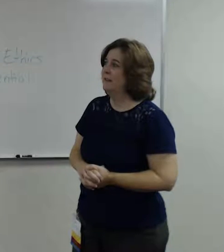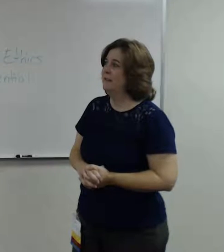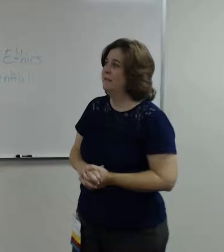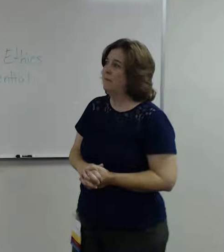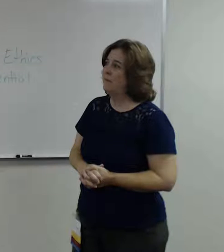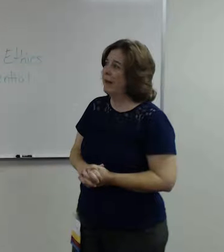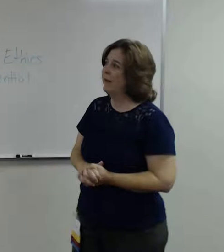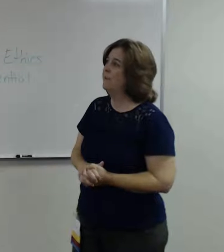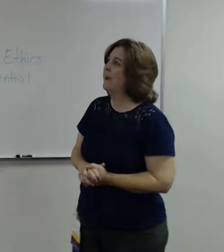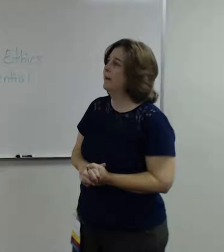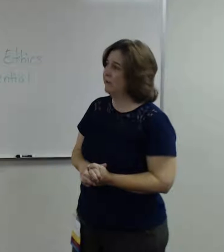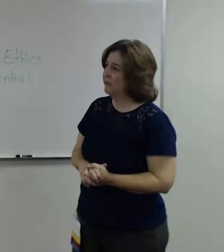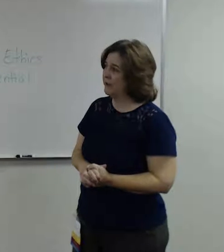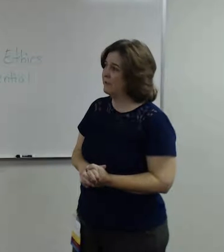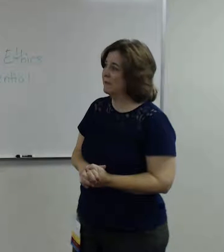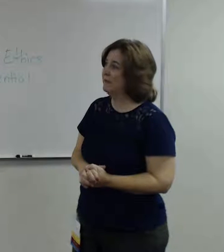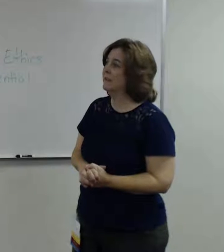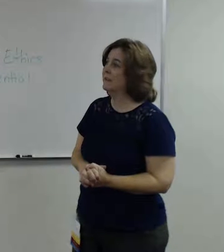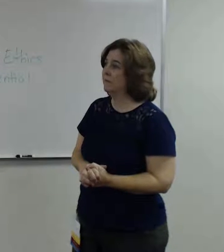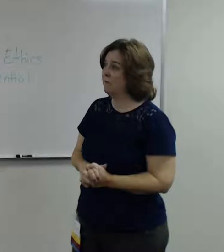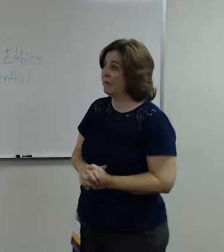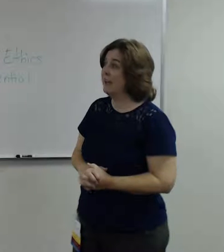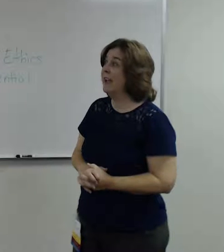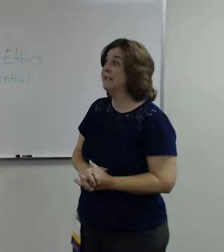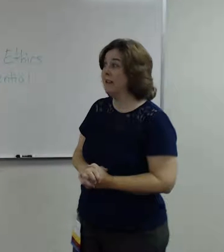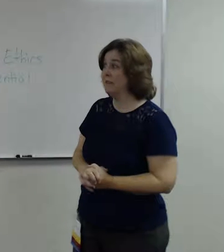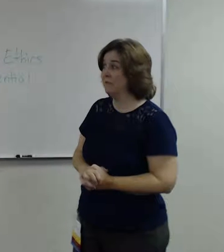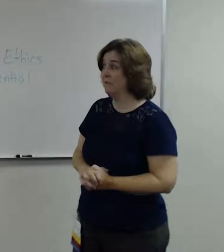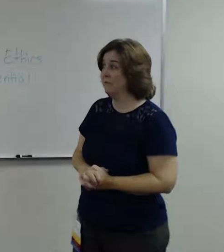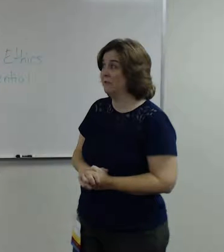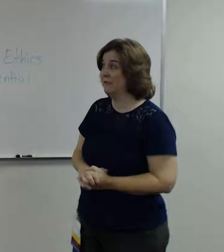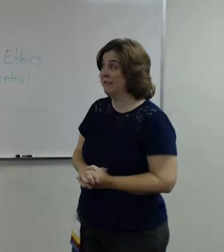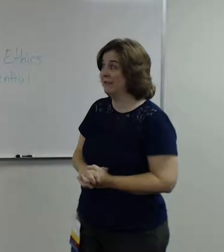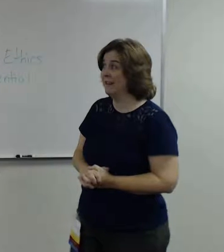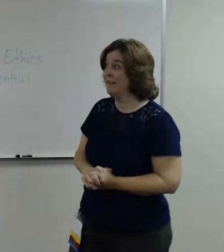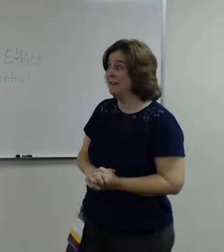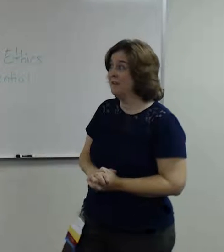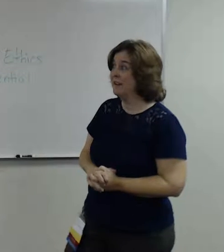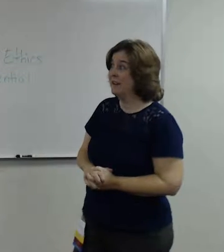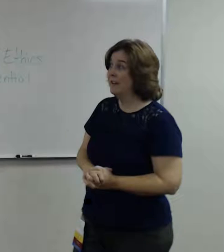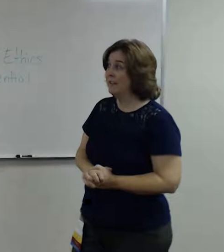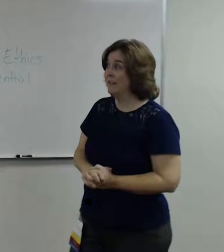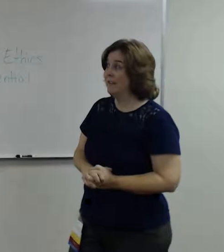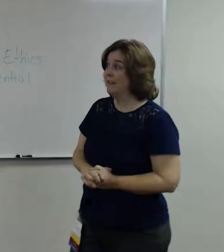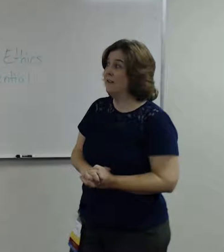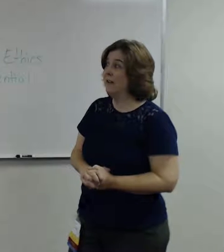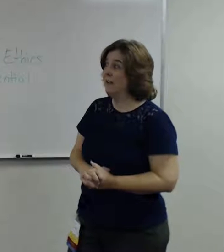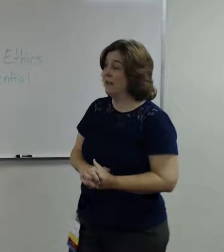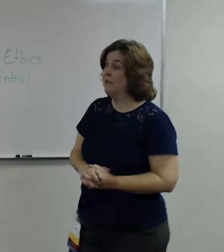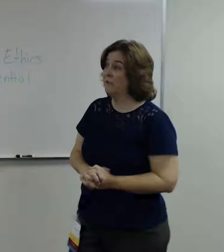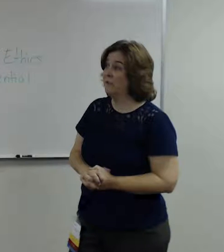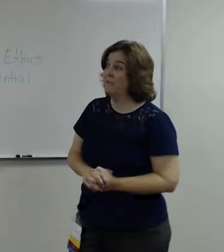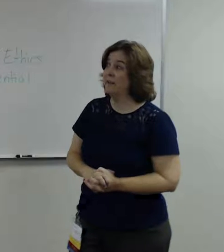to prepare better workshops like this for next national workshop. Because I know there are other good people here,